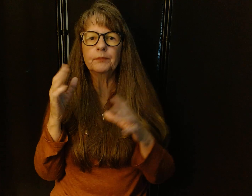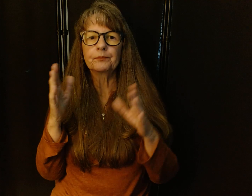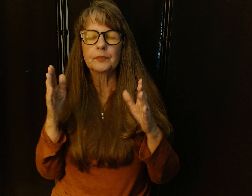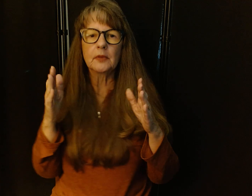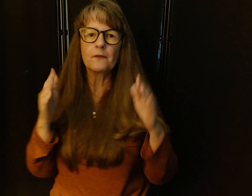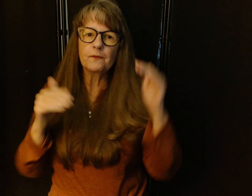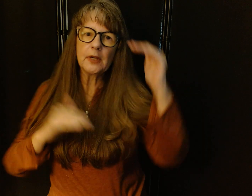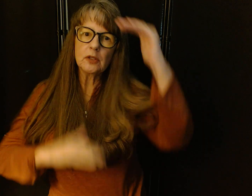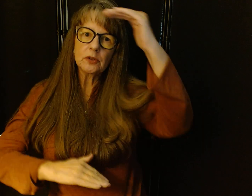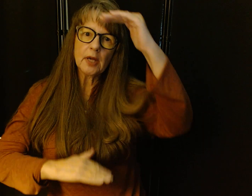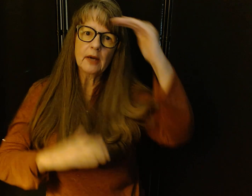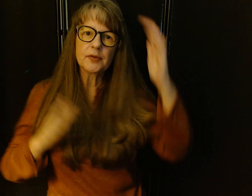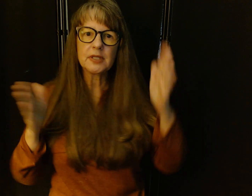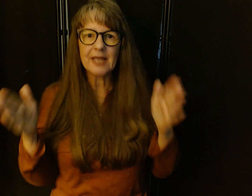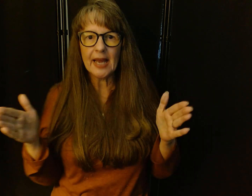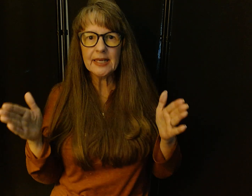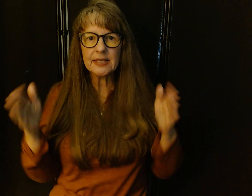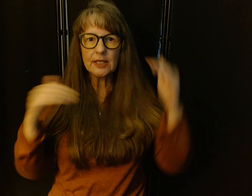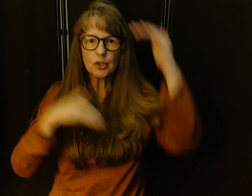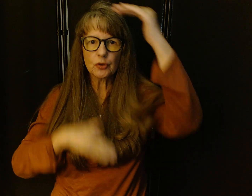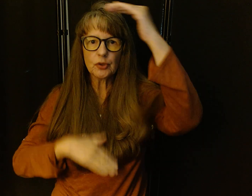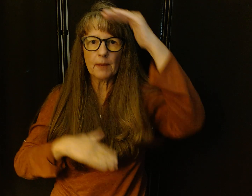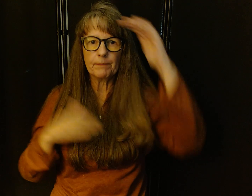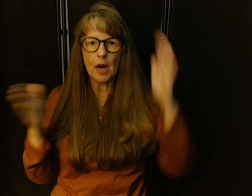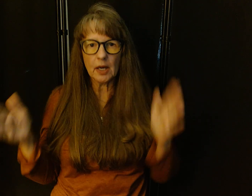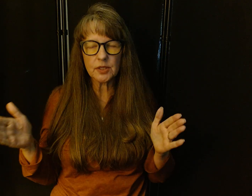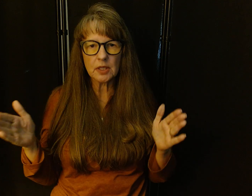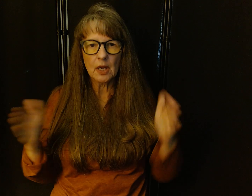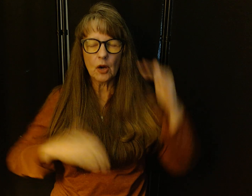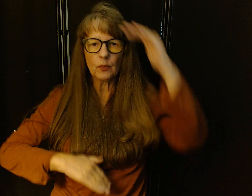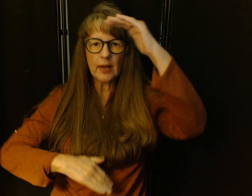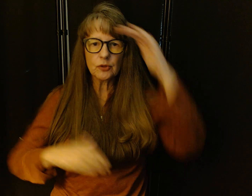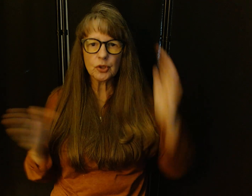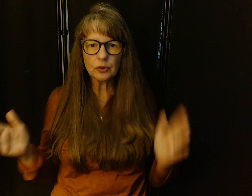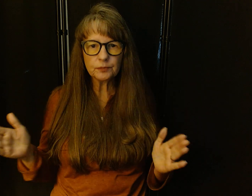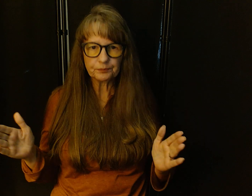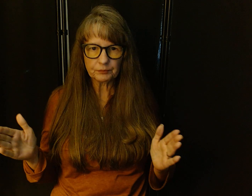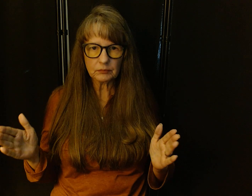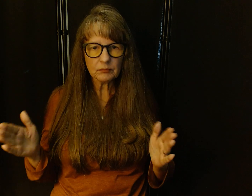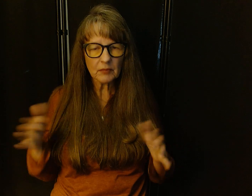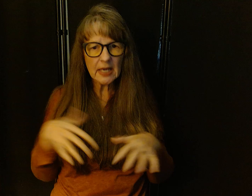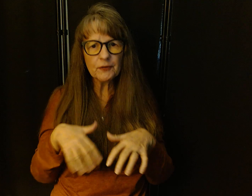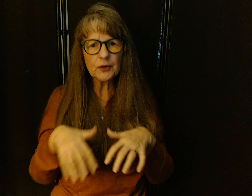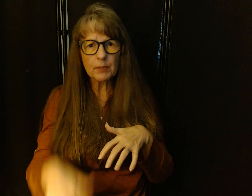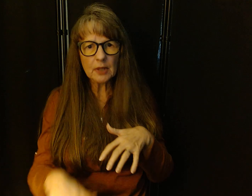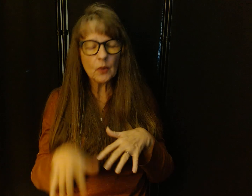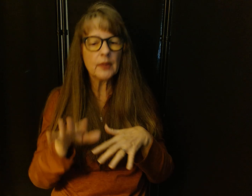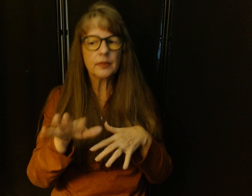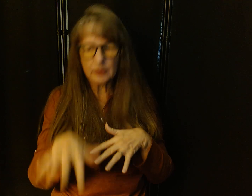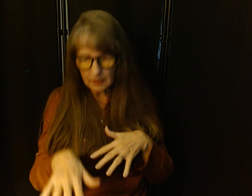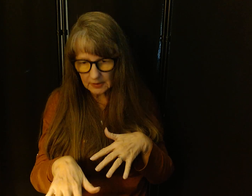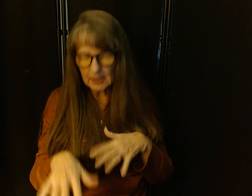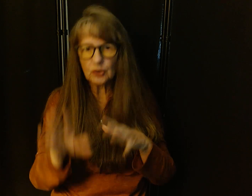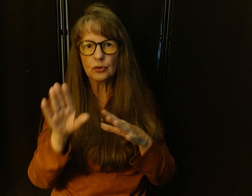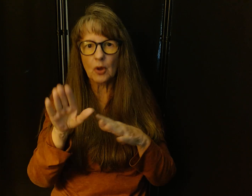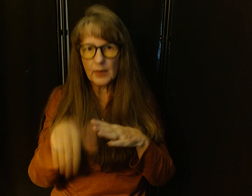the field of sight is usually a box around you, and if you go below it, then you're going